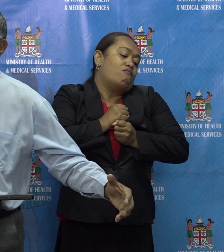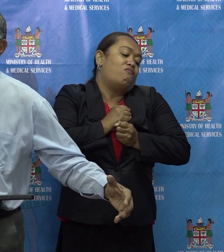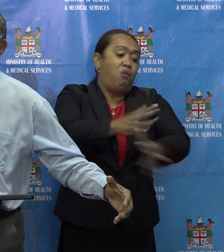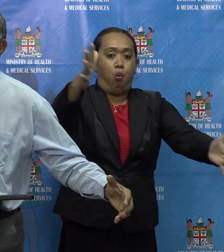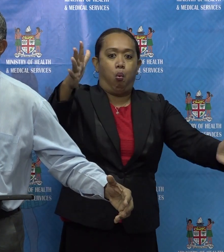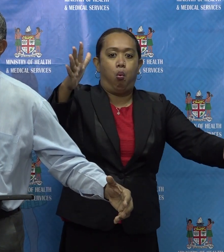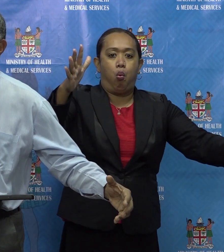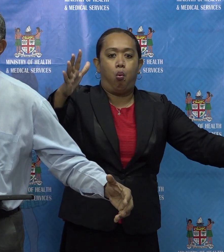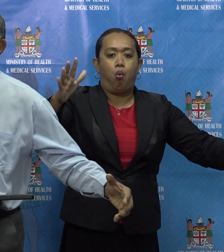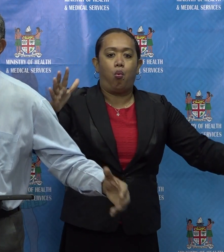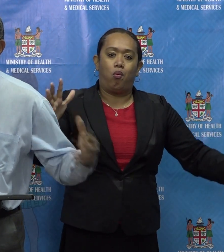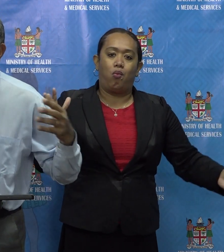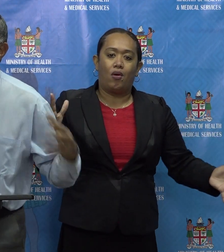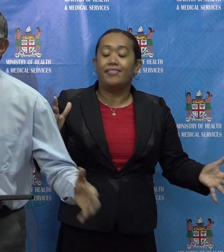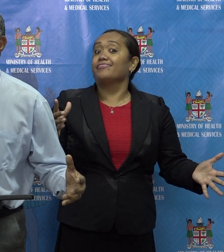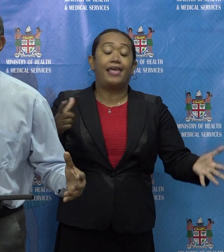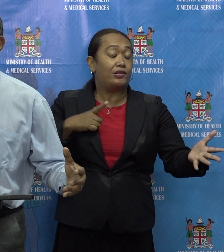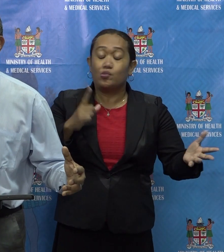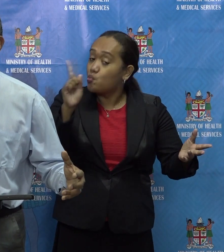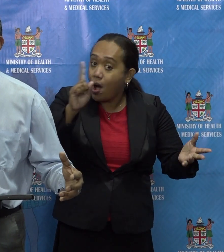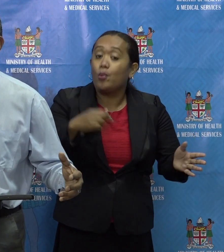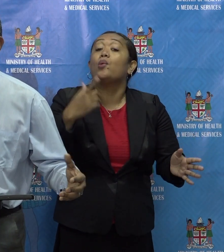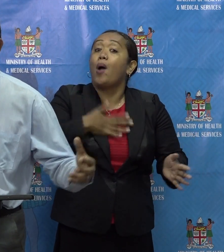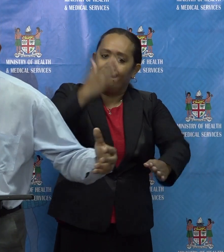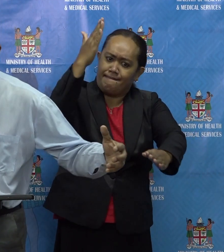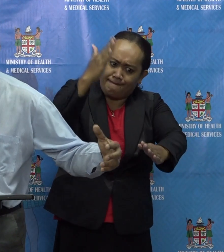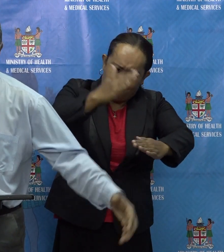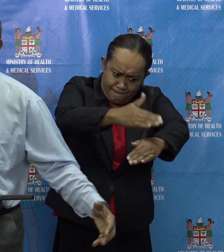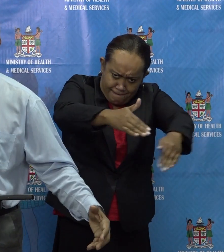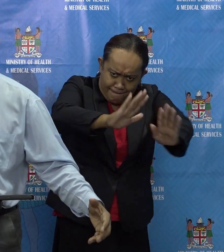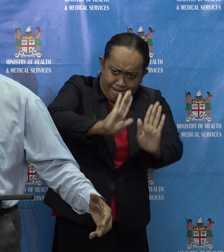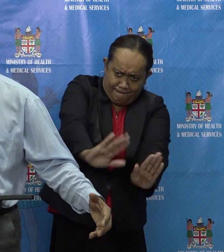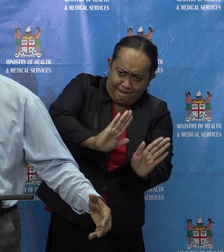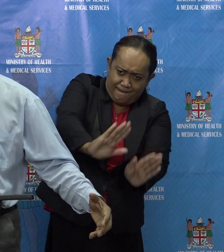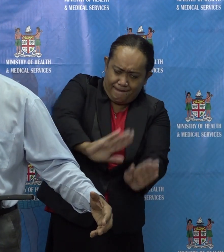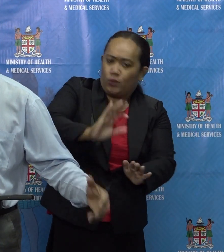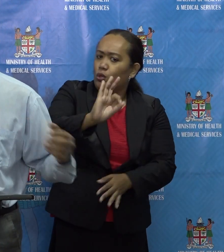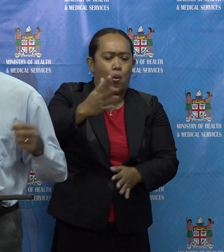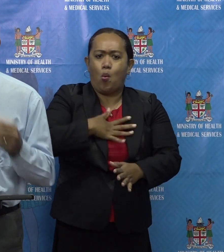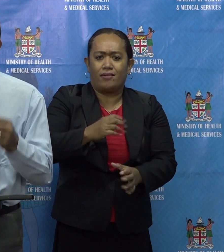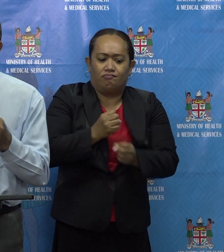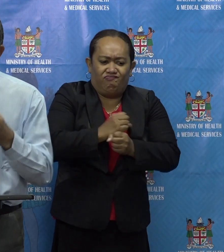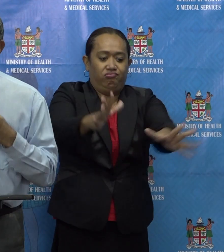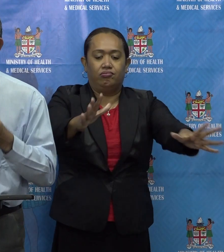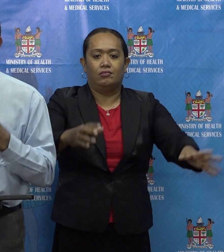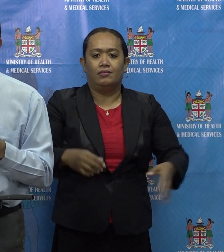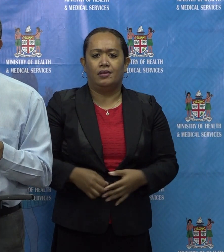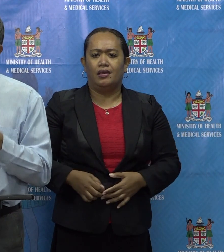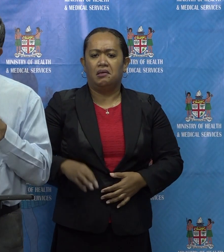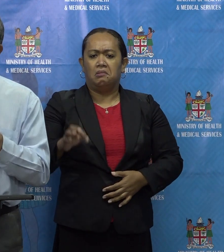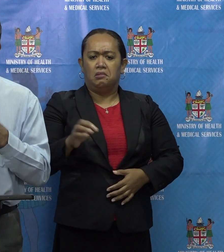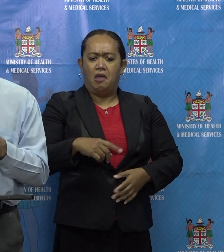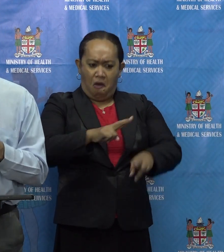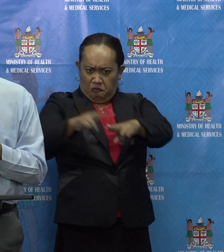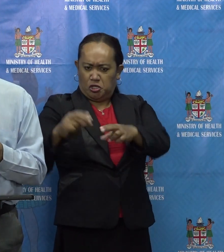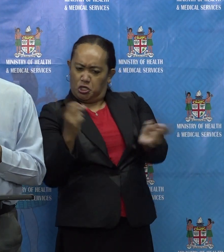community transmission. And that's what we are trying to avoid. We don't want widespread community transmission. There's nothing special about Fiji